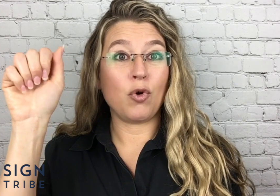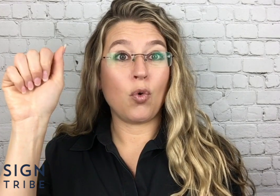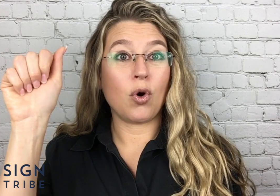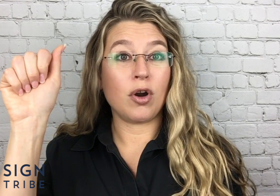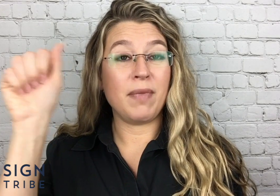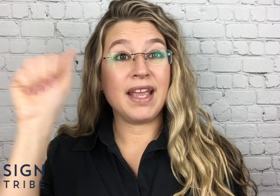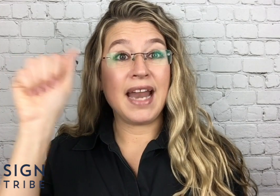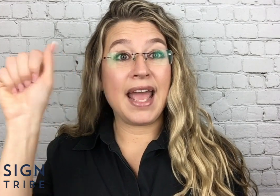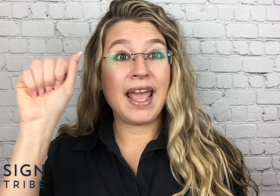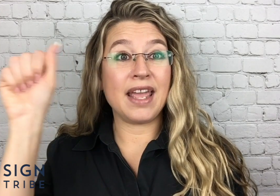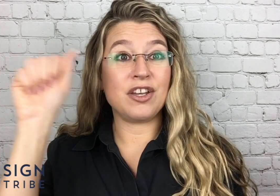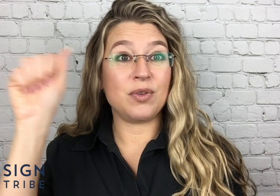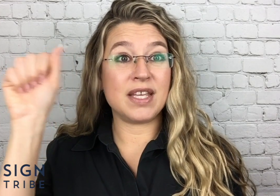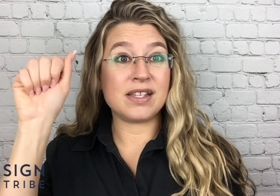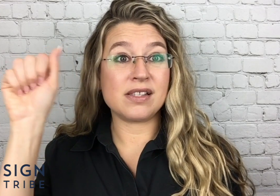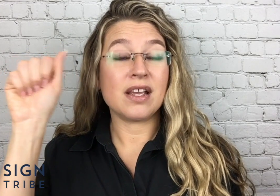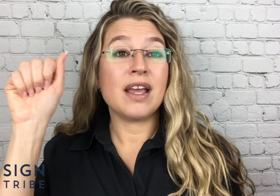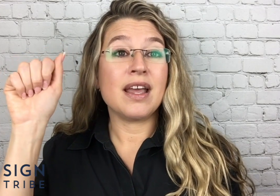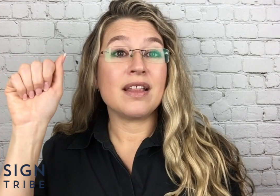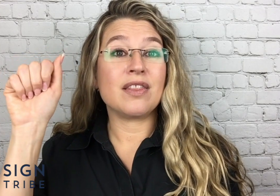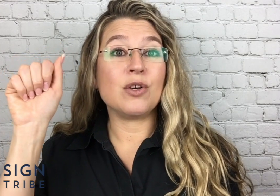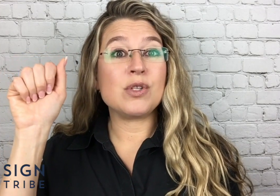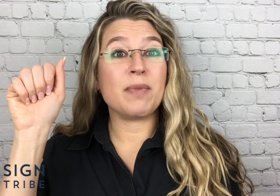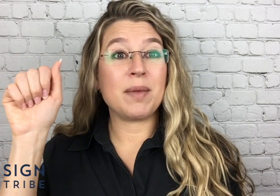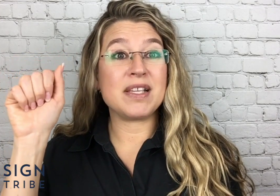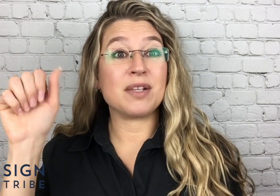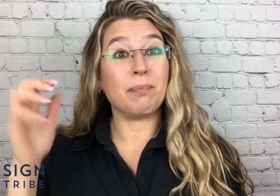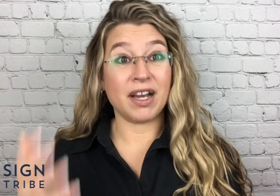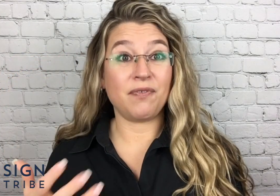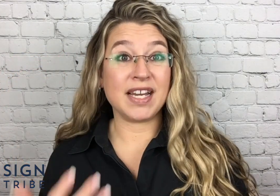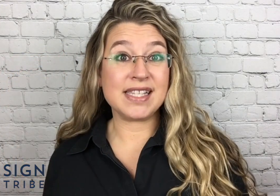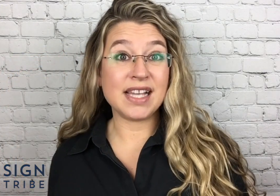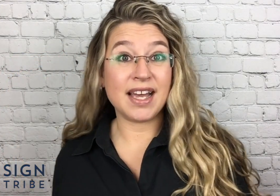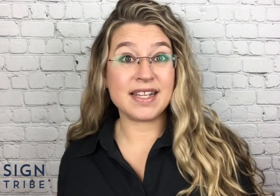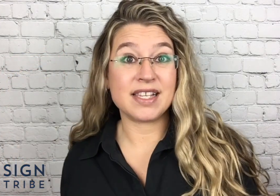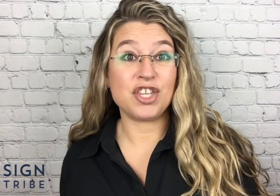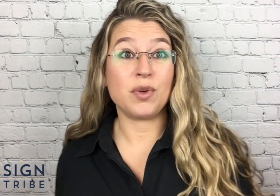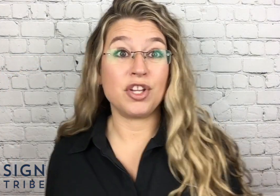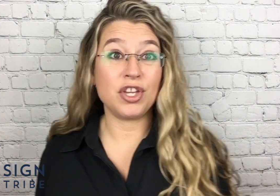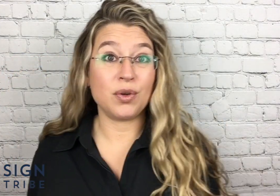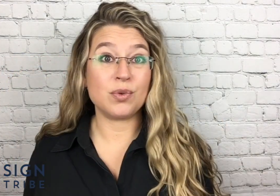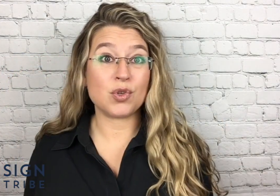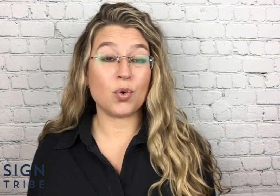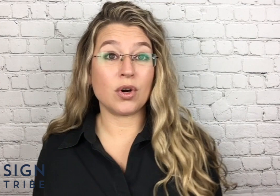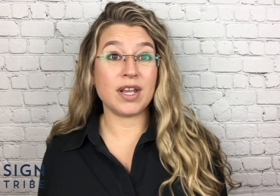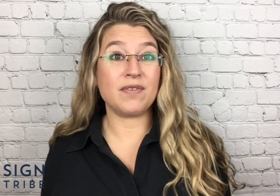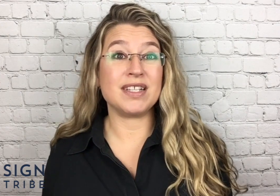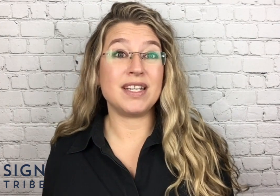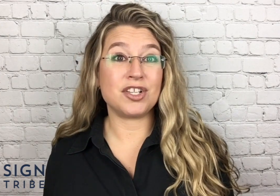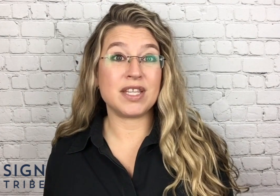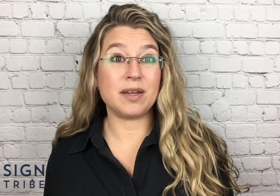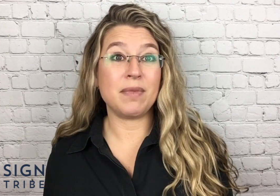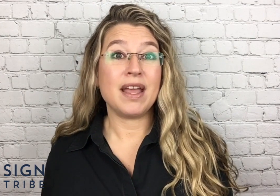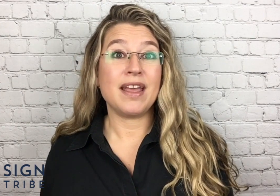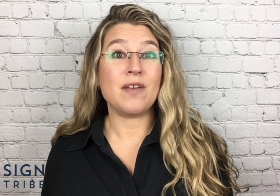or make an A and do this. Those might be some modified signs that you can use, or even teach them if they